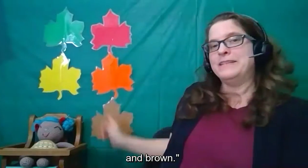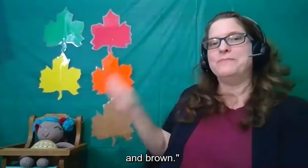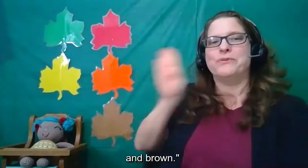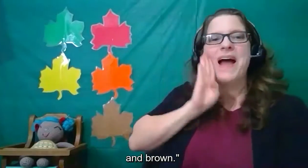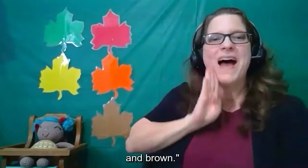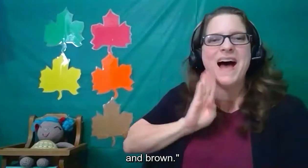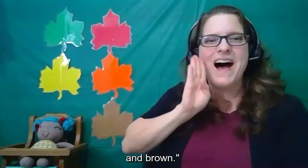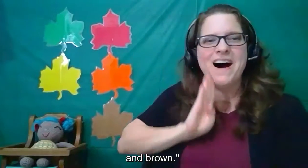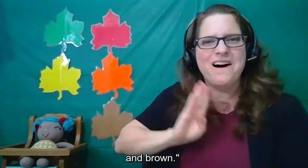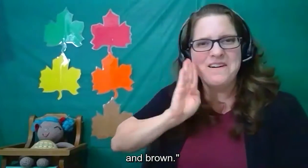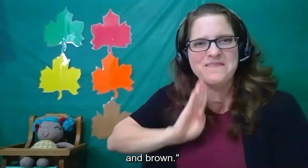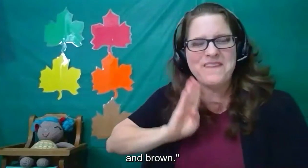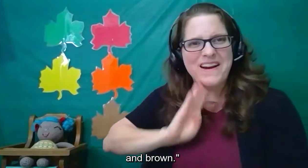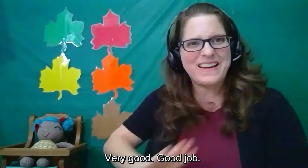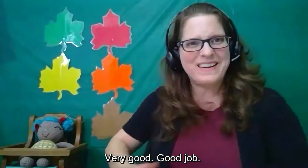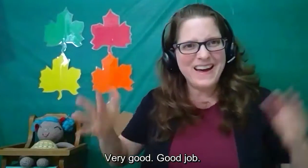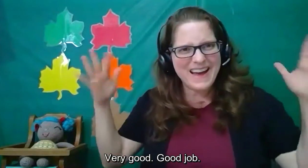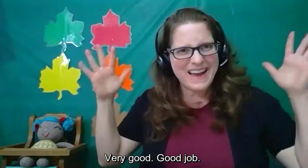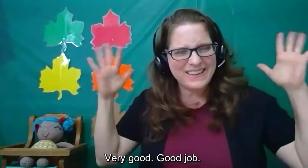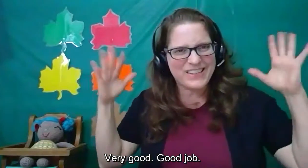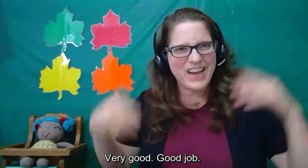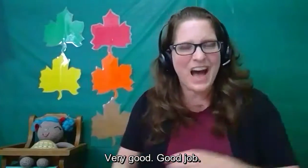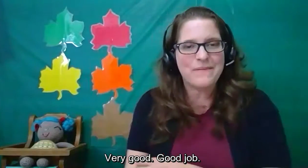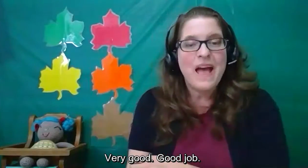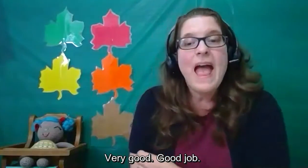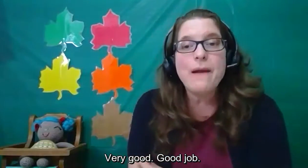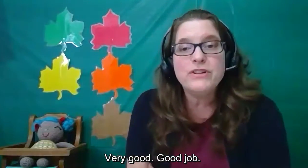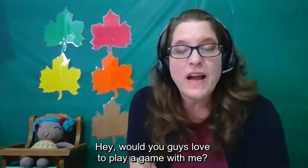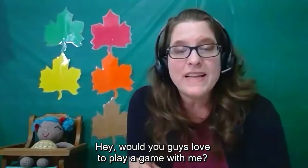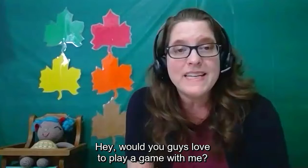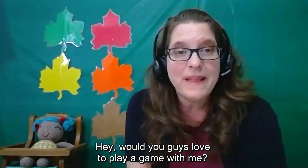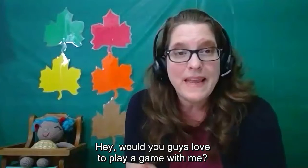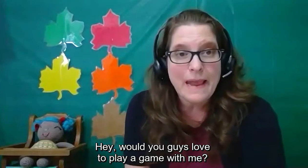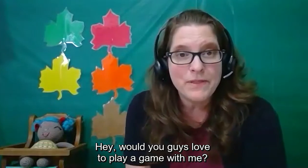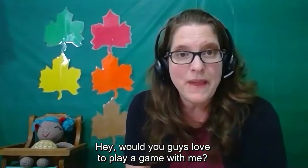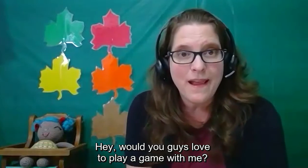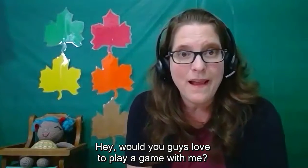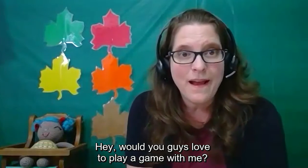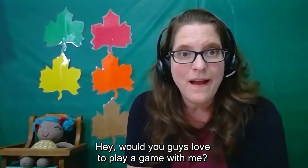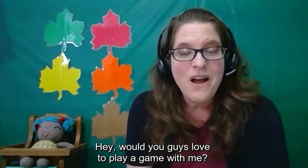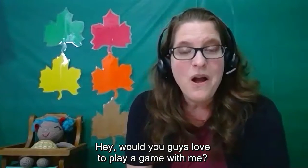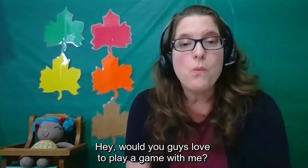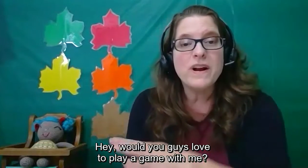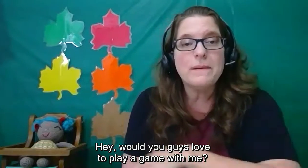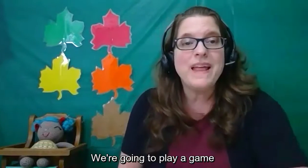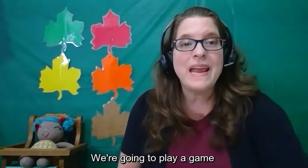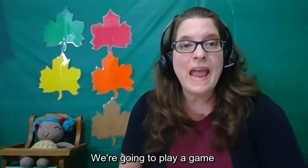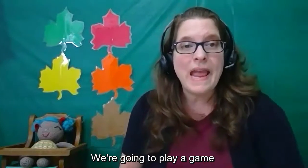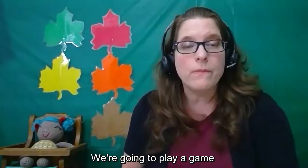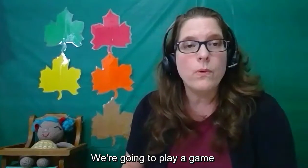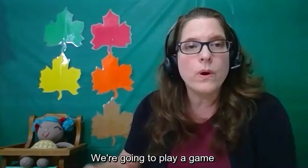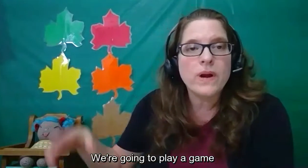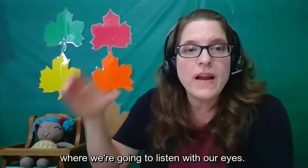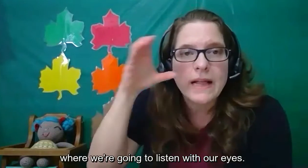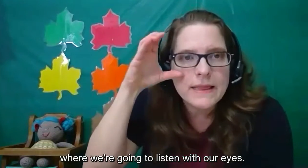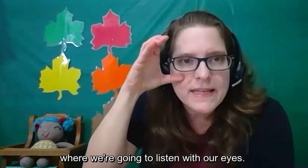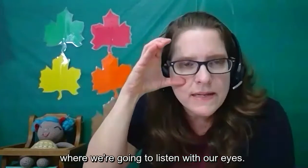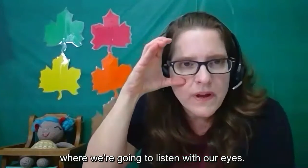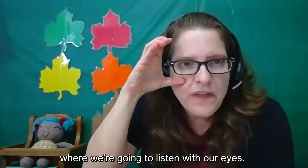and brown. Very good. Good job. Hey, would you guys like to play a game with me? We're going to play a game where we're going to listen with